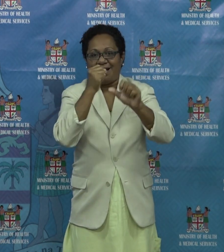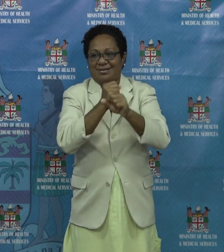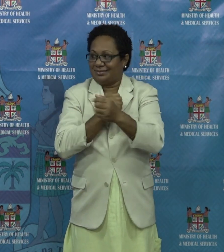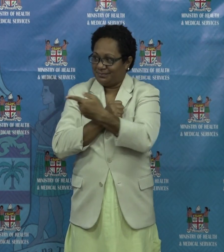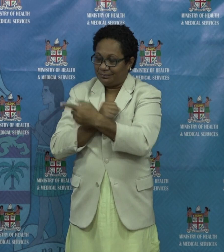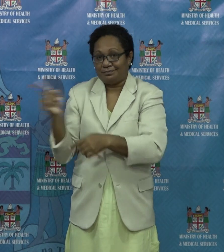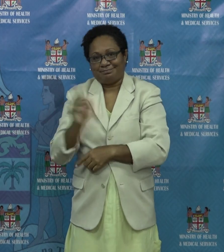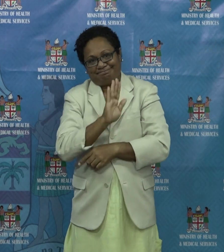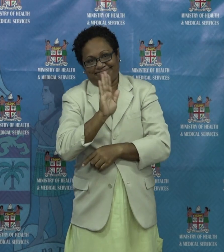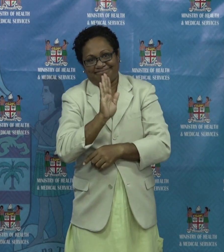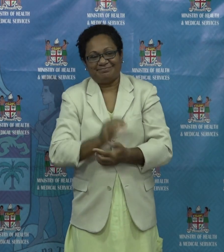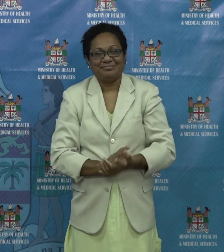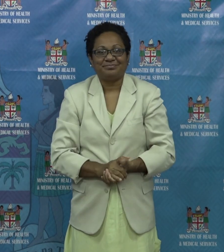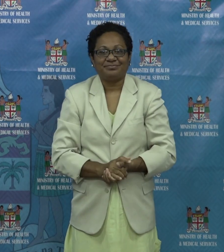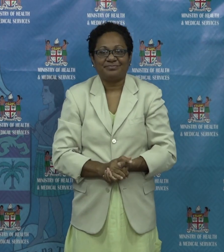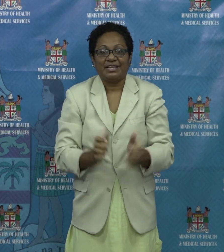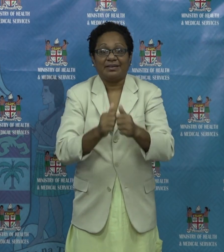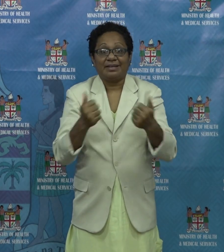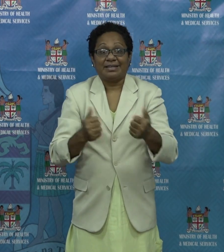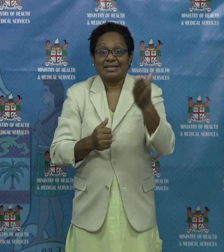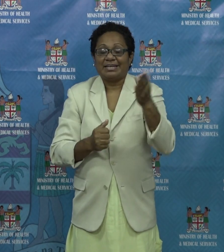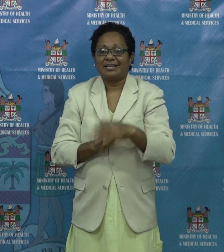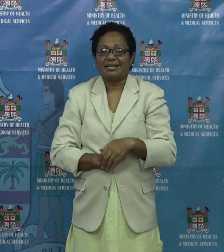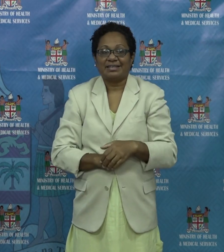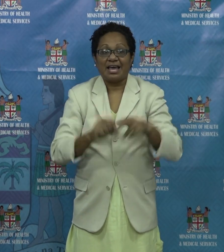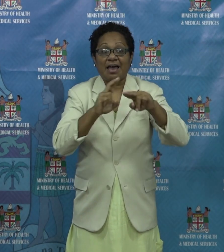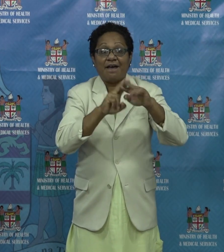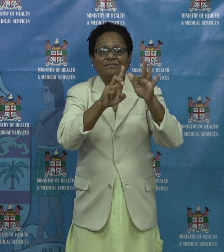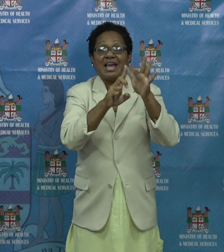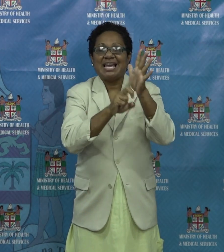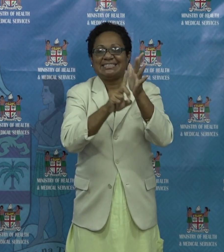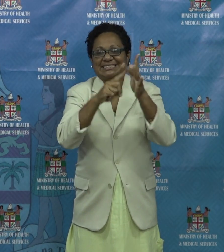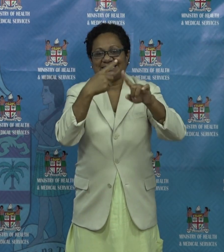Yo, Bula. This is Felix from the Fiji Times.